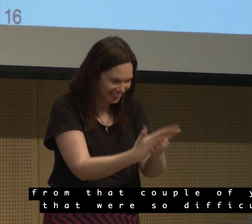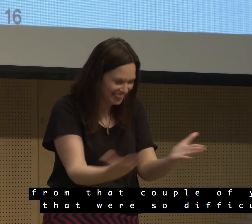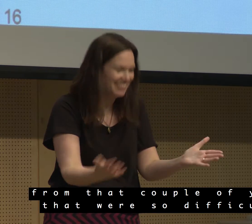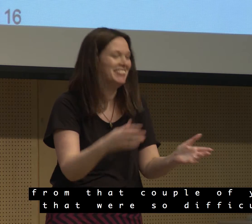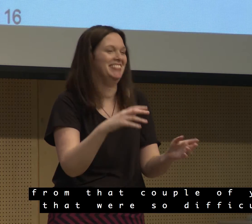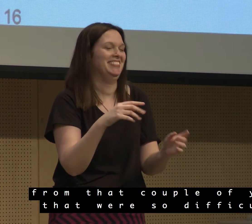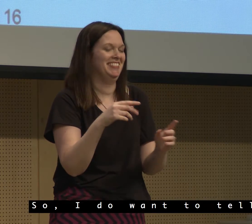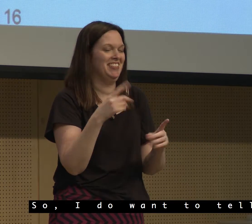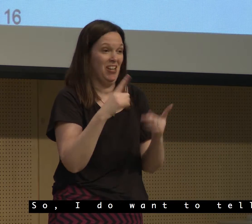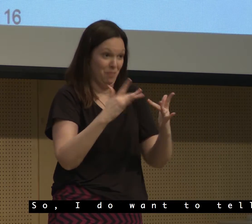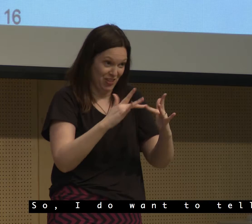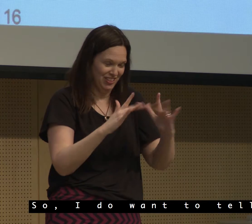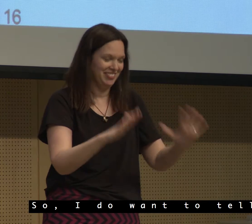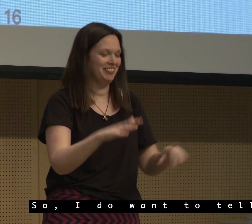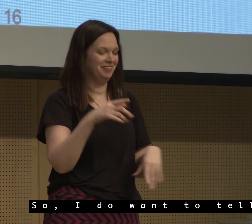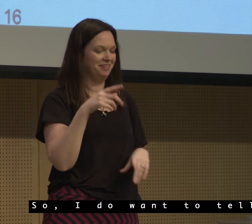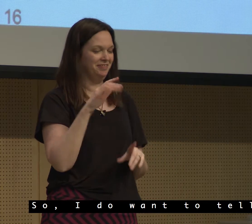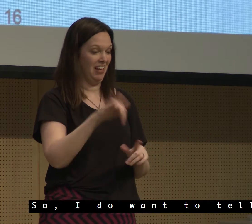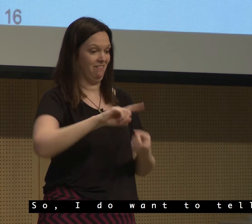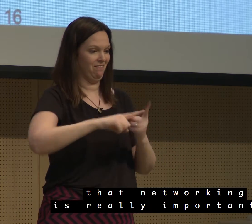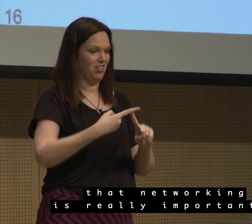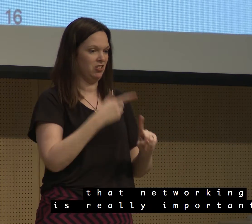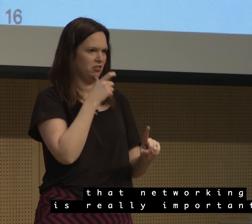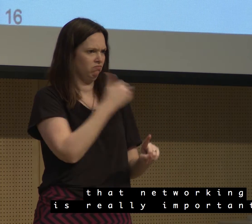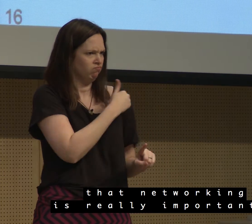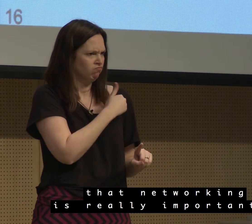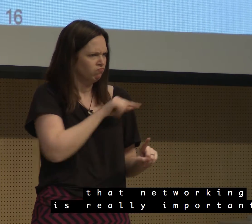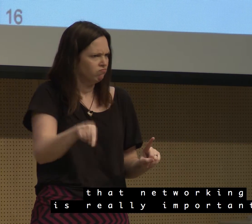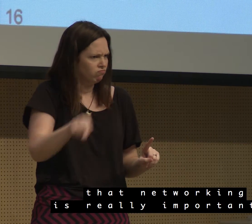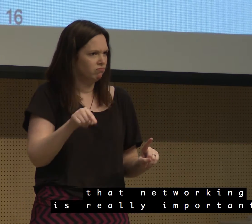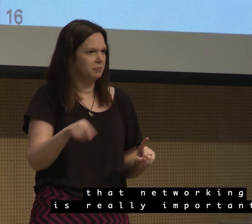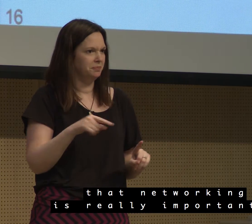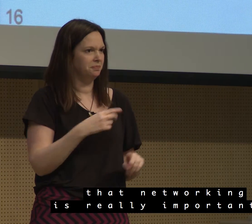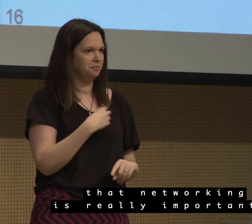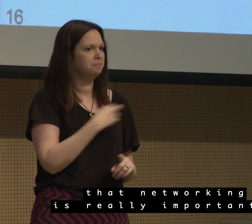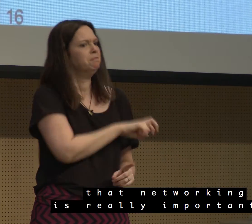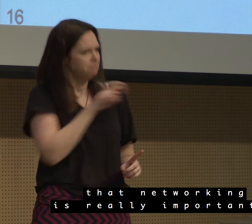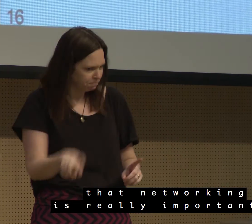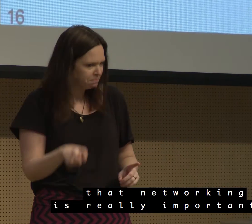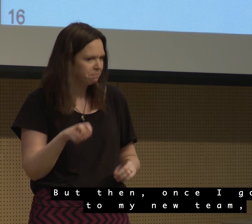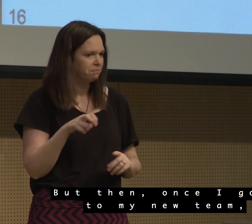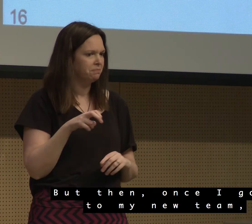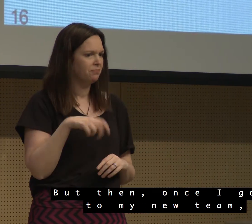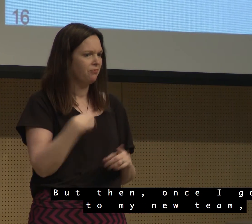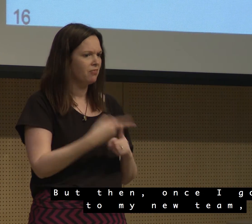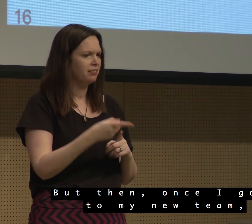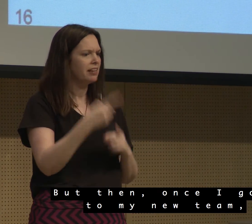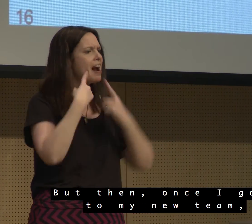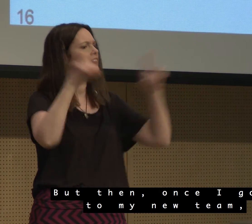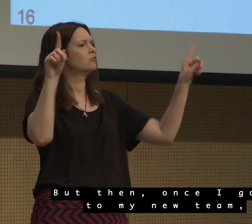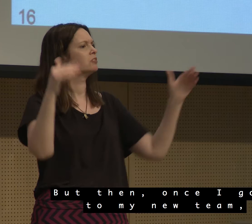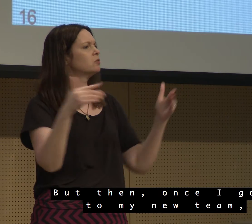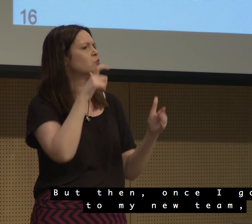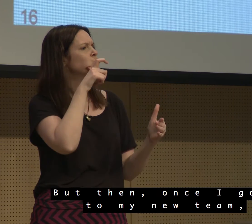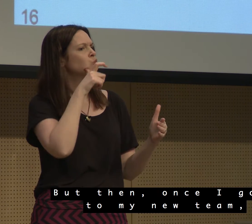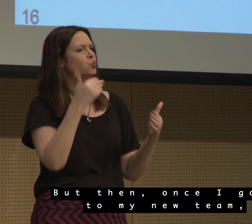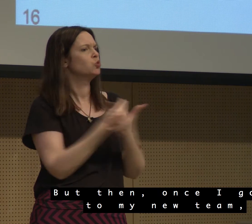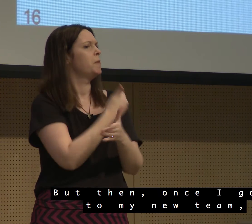difficult. So I do want to tell you that networking is really important. But then once I got to my new team,